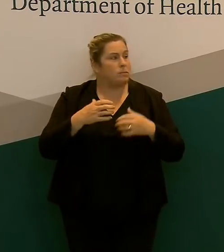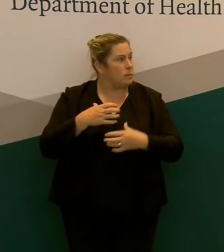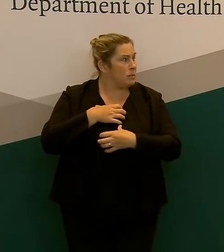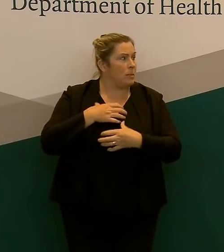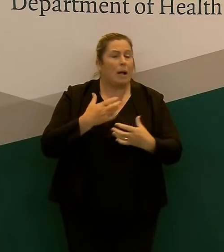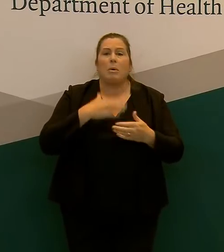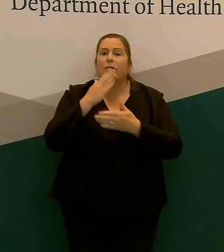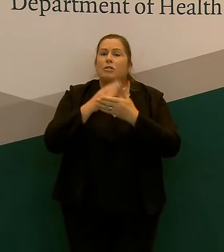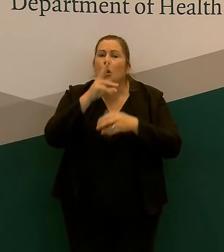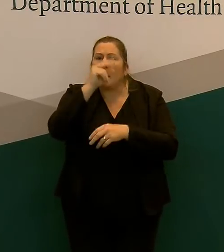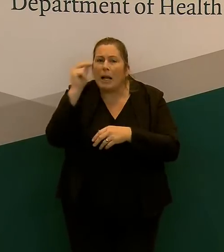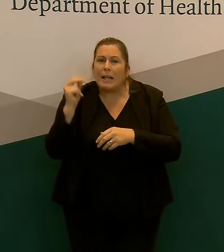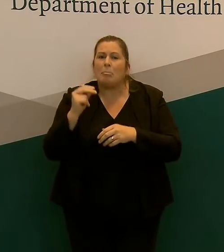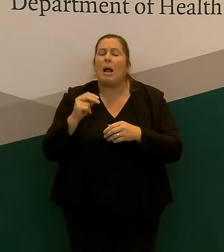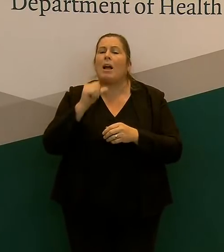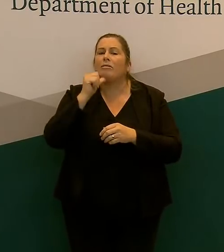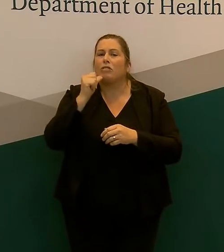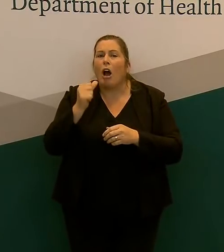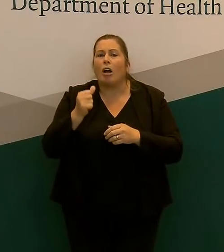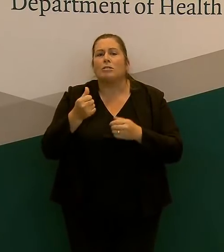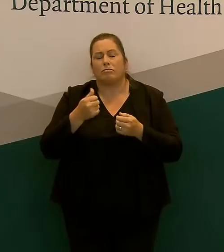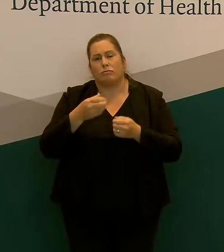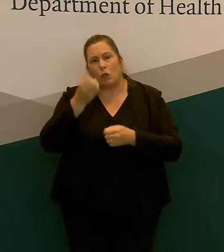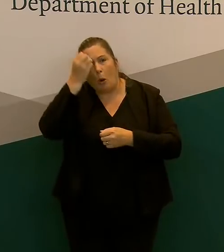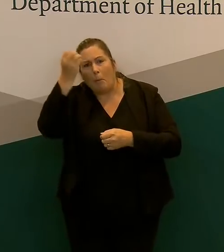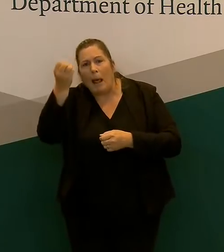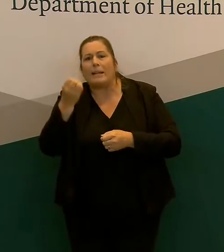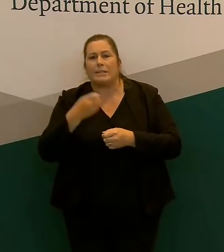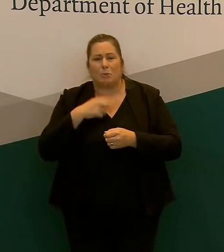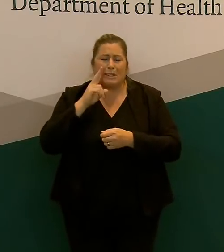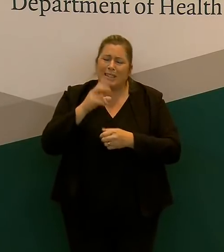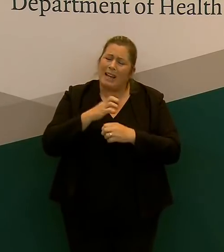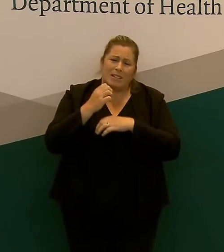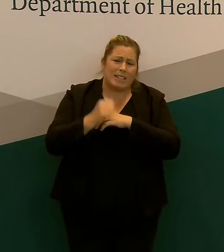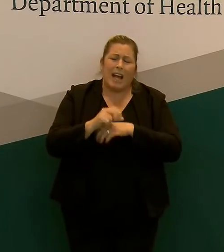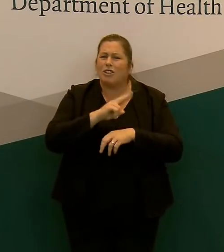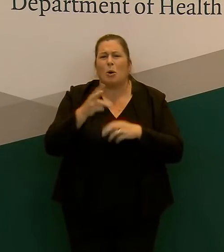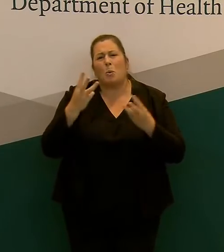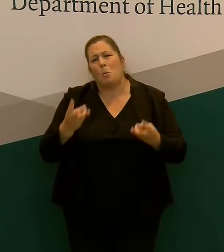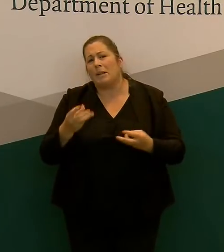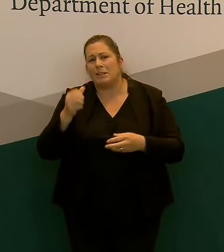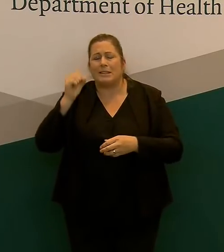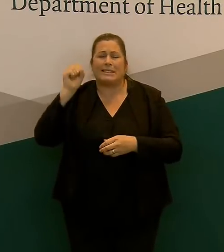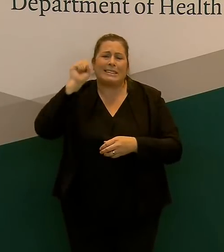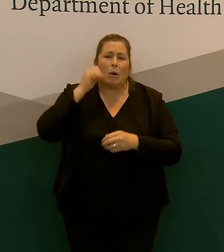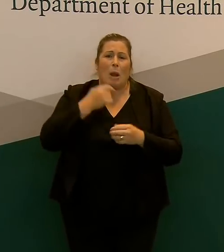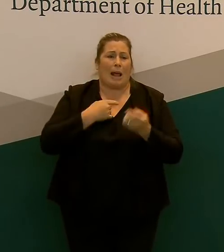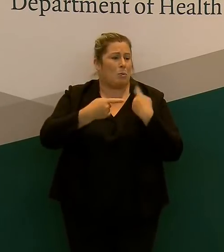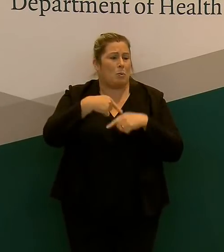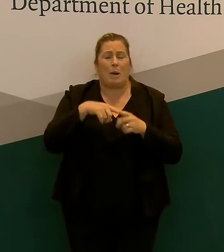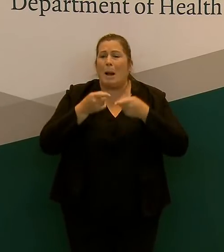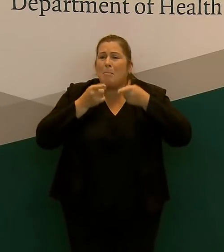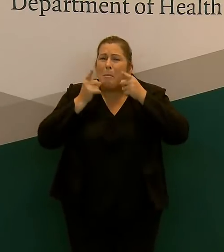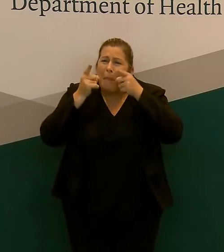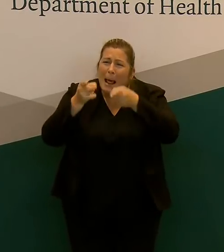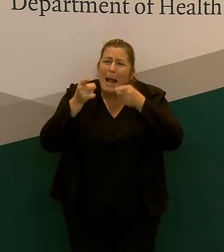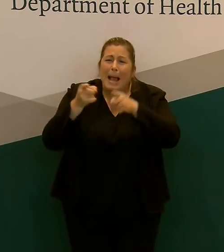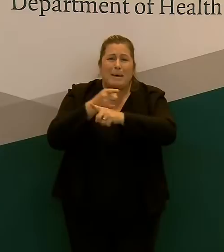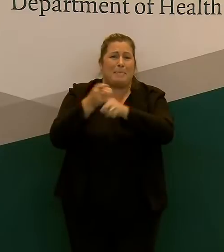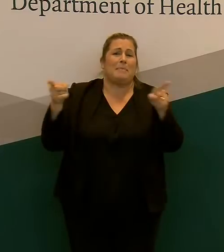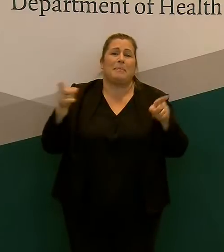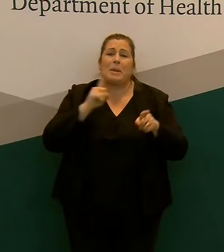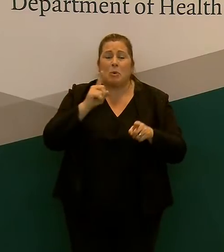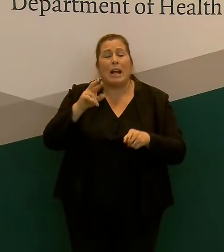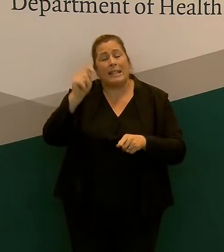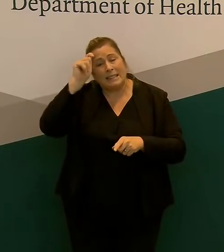of if you like, non-compliance, and we can see it in our everyday lives. I don't want that to sound in any way like we're blaming people. I think there's a